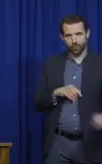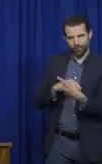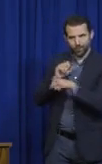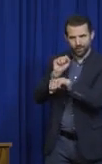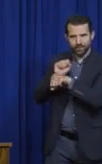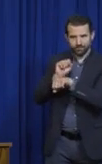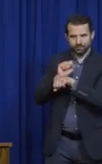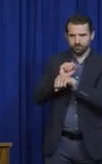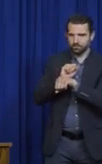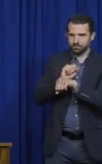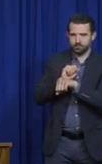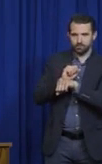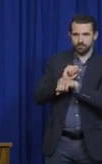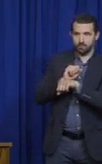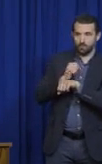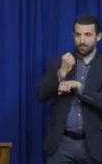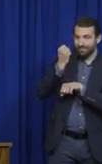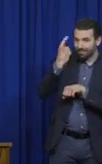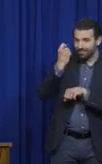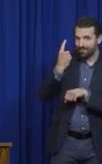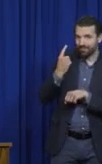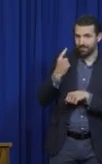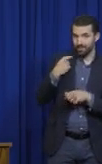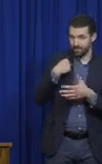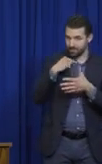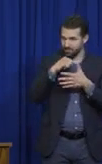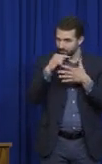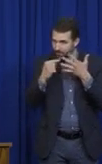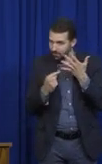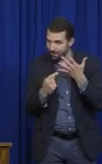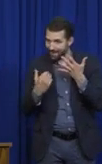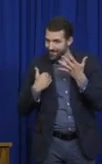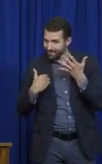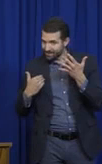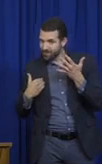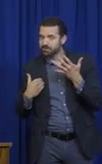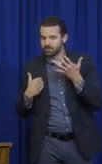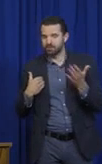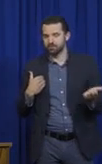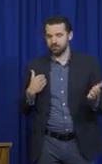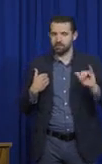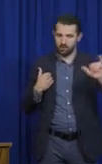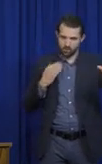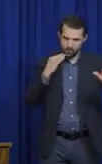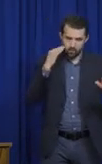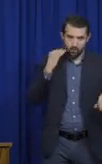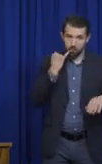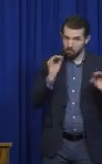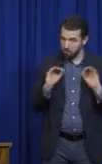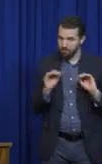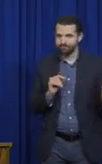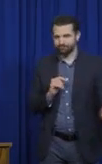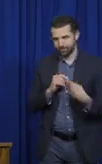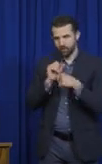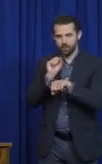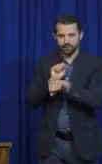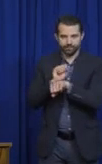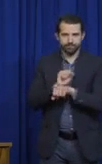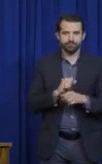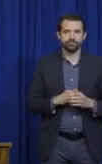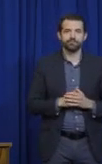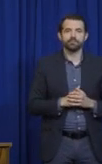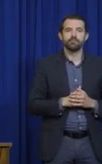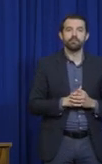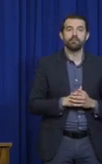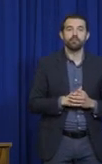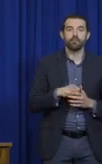these extenuating circumstances. Thank you. We will turn now to Kara DeRose over at the Maine